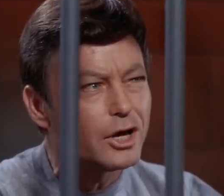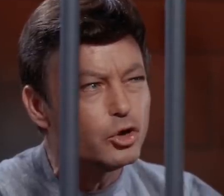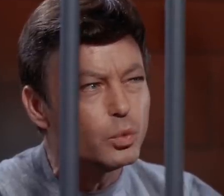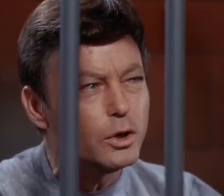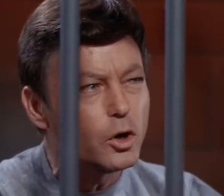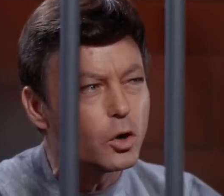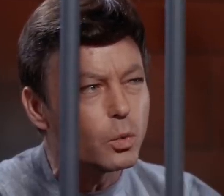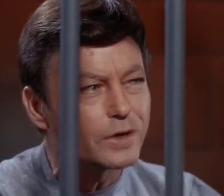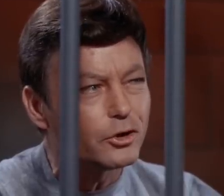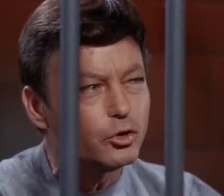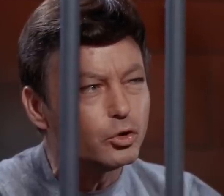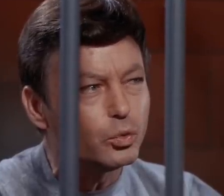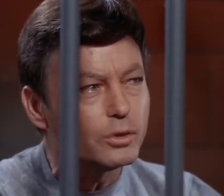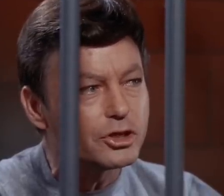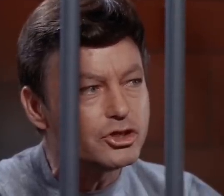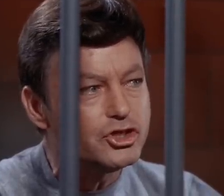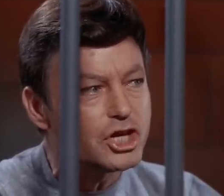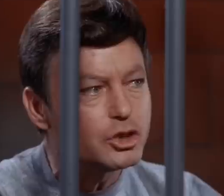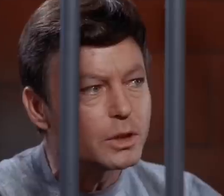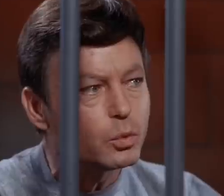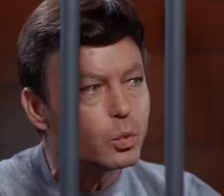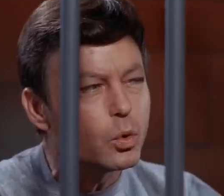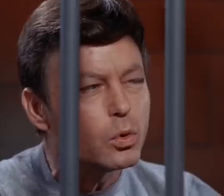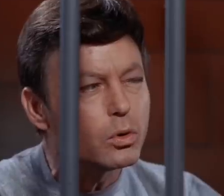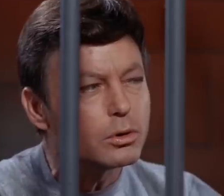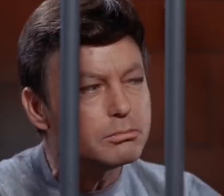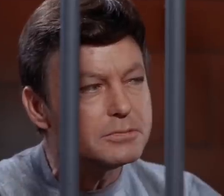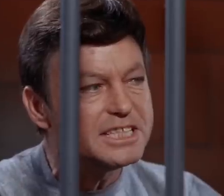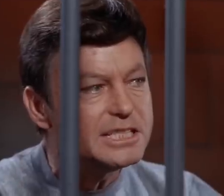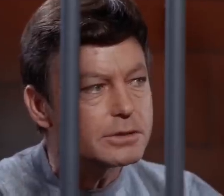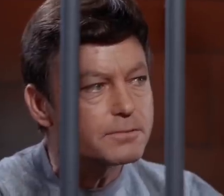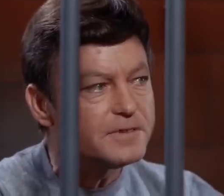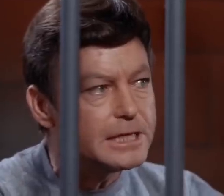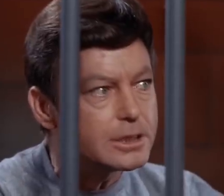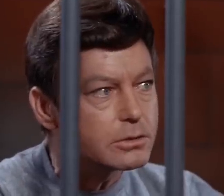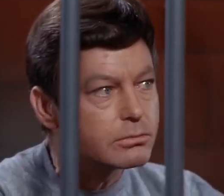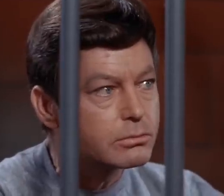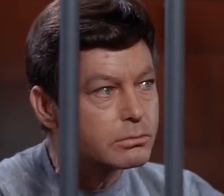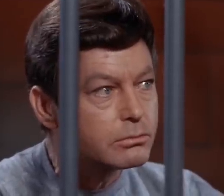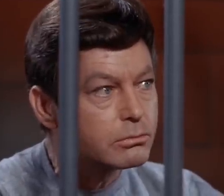Why, you wouldn't know what to do with a genuine, warm, decent feeling.